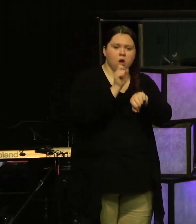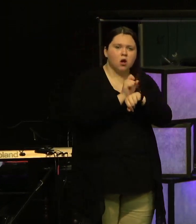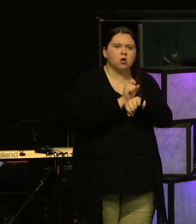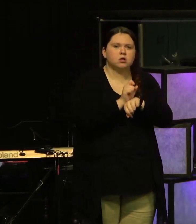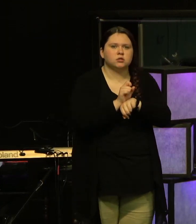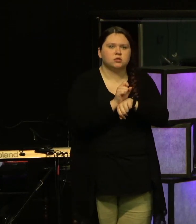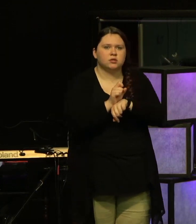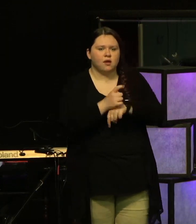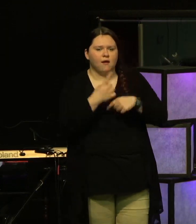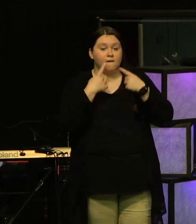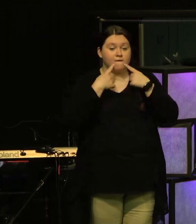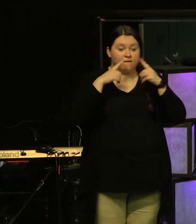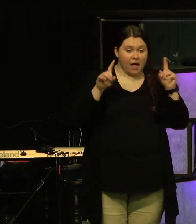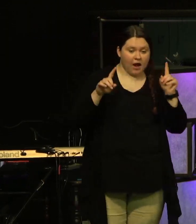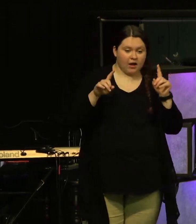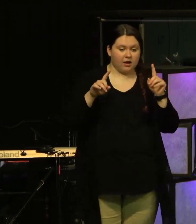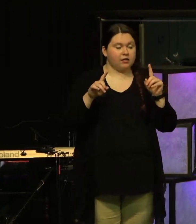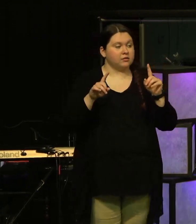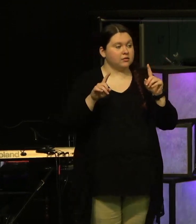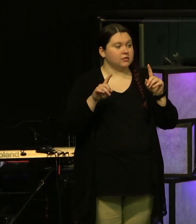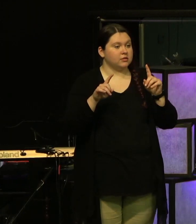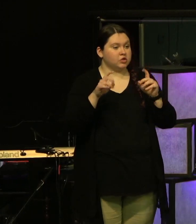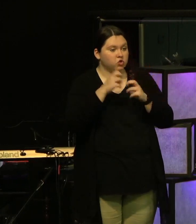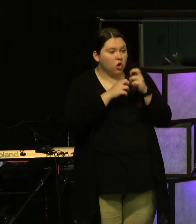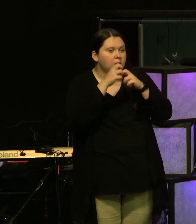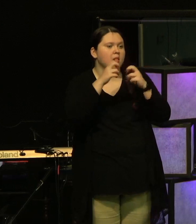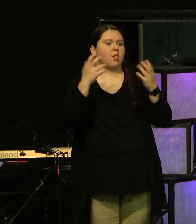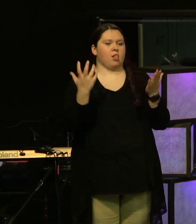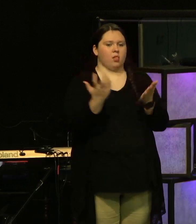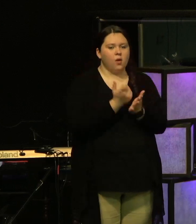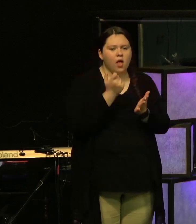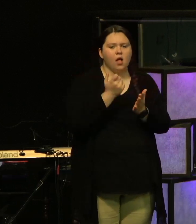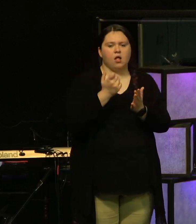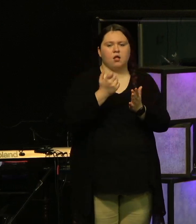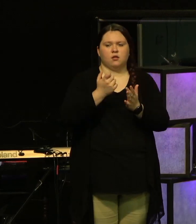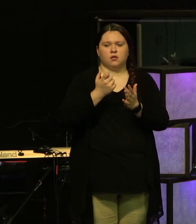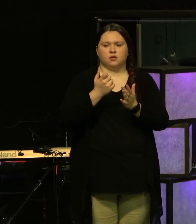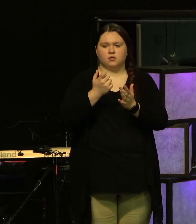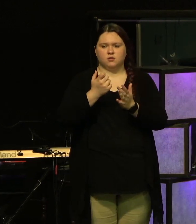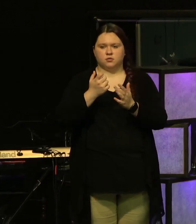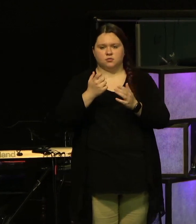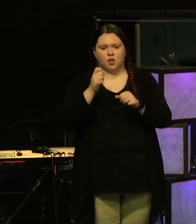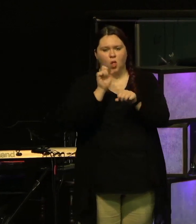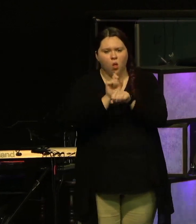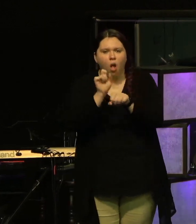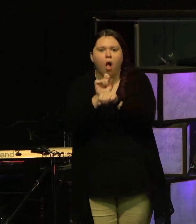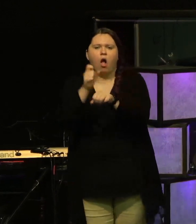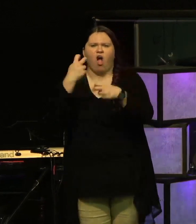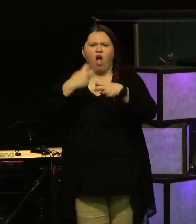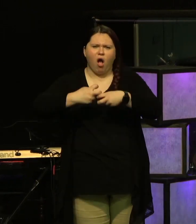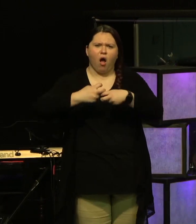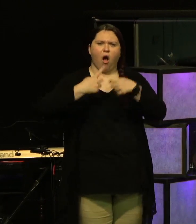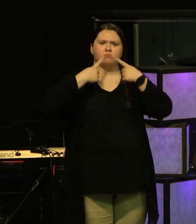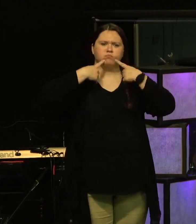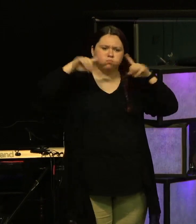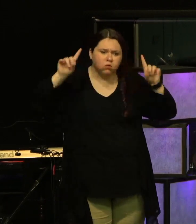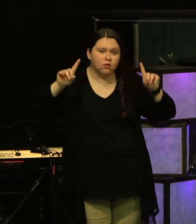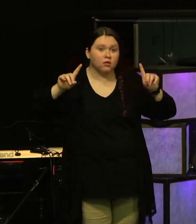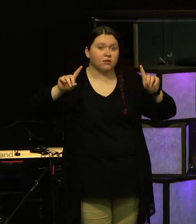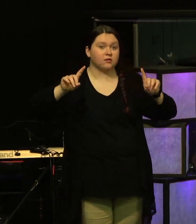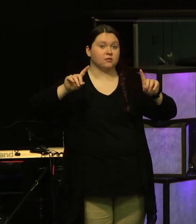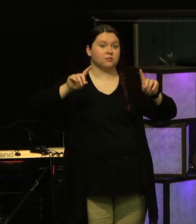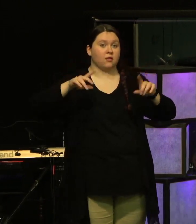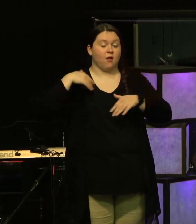into the tournament. They had to win and work hard to get their way to that point. And when they